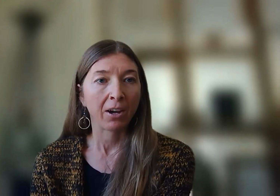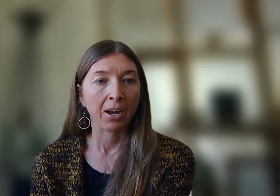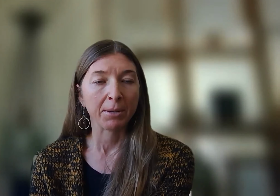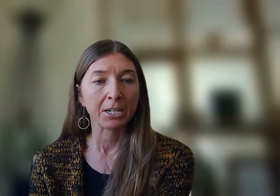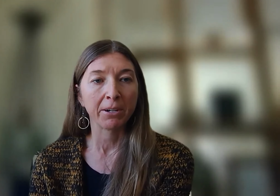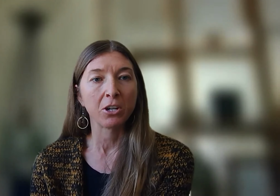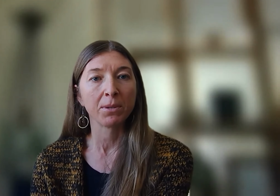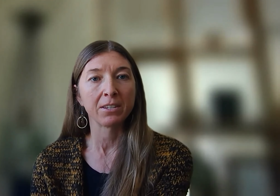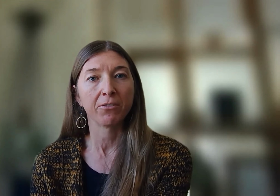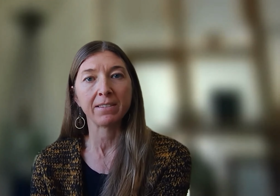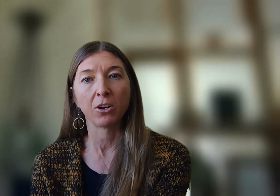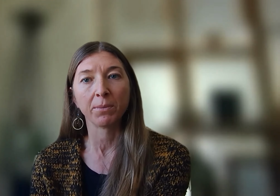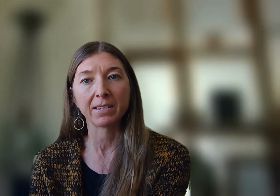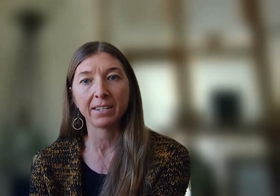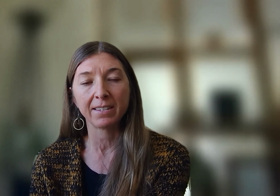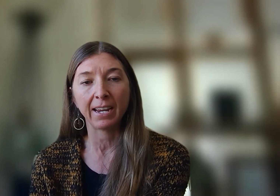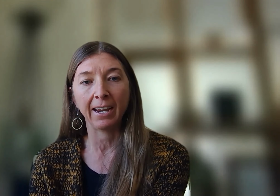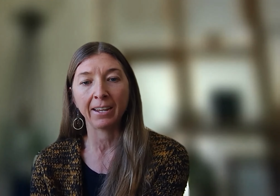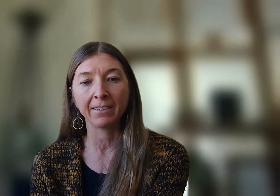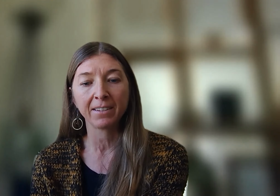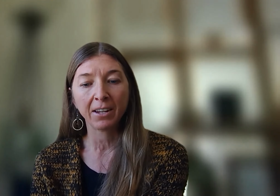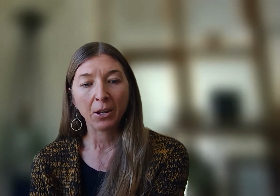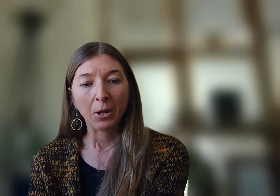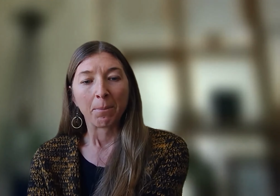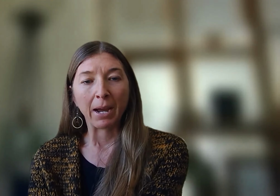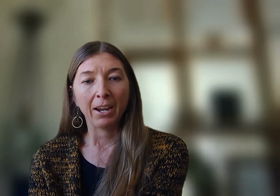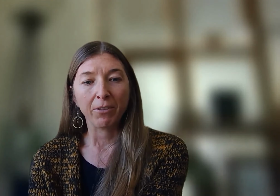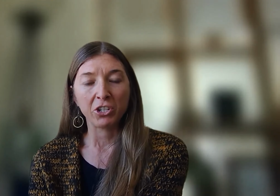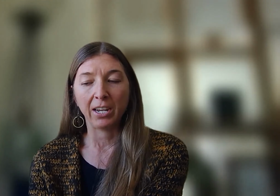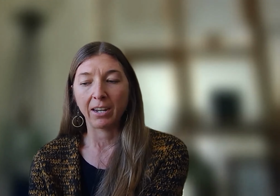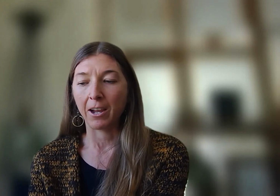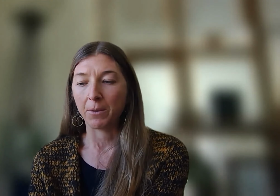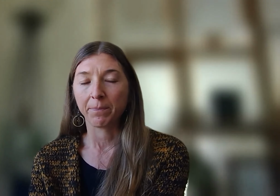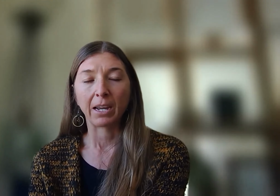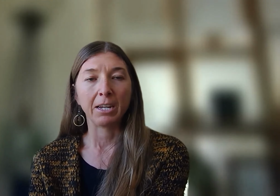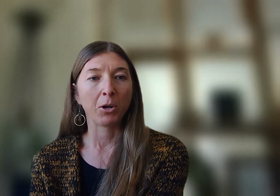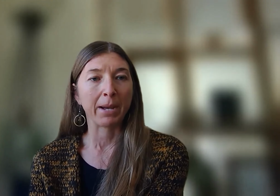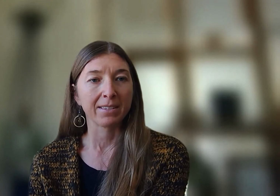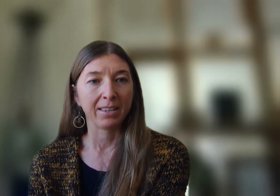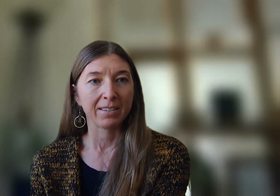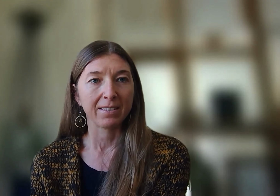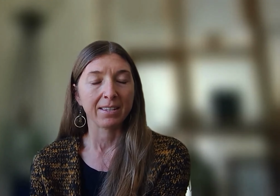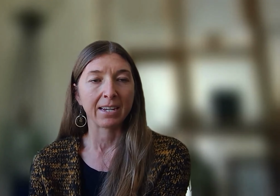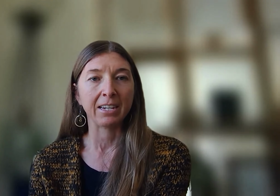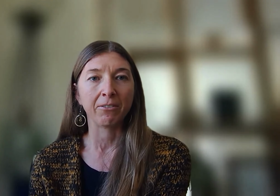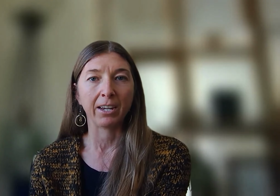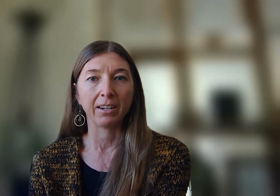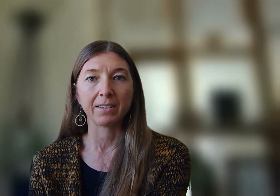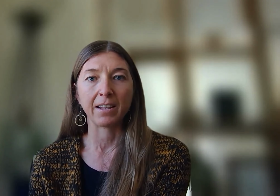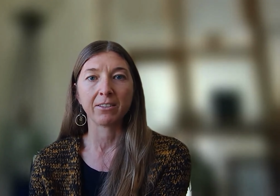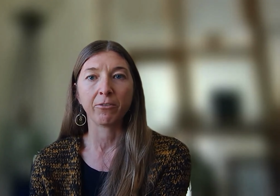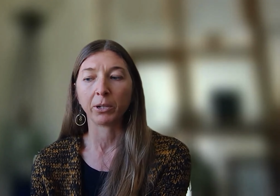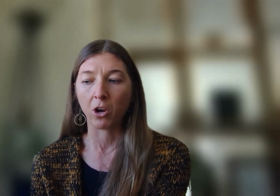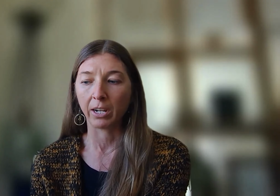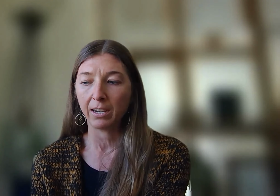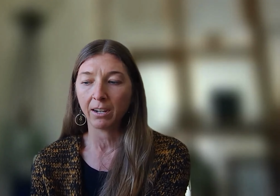currently experiencing homelessness or facing homelessness. And my vision, I keep going back to this idea of a